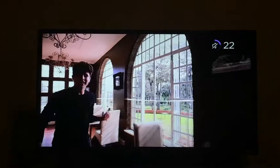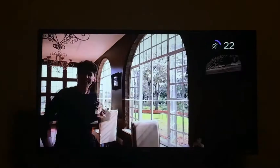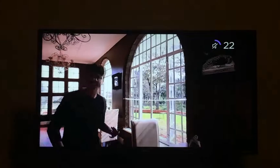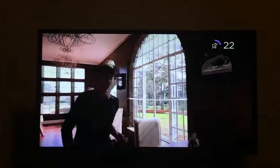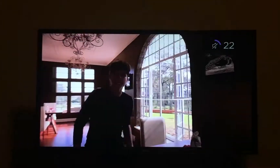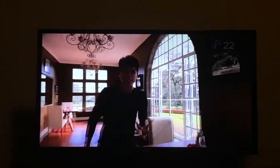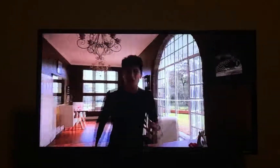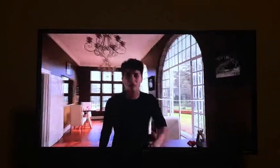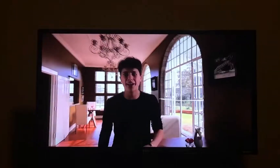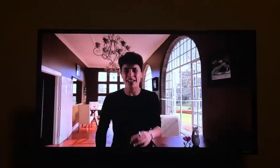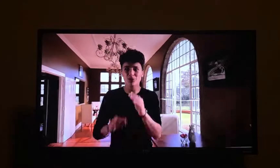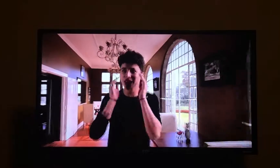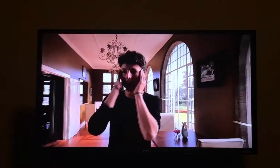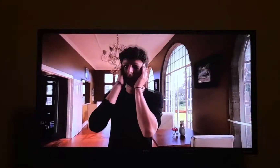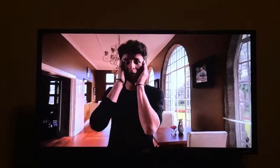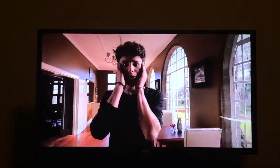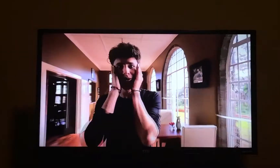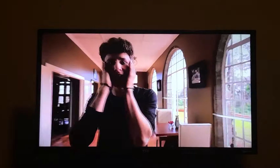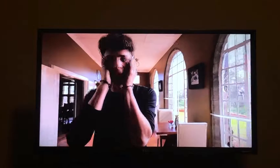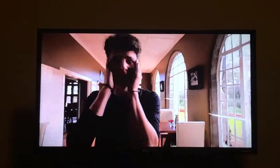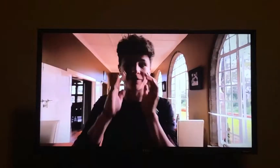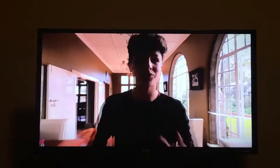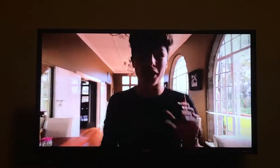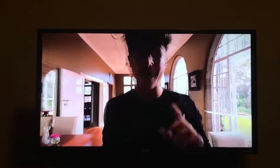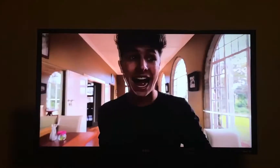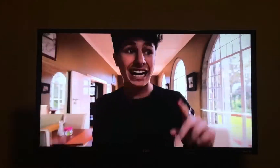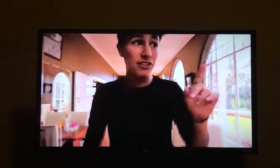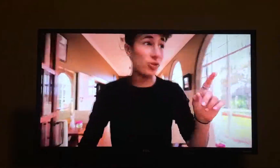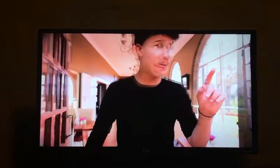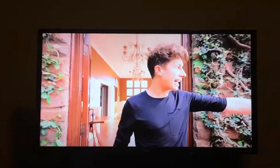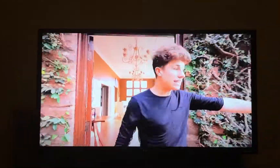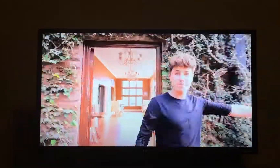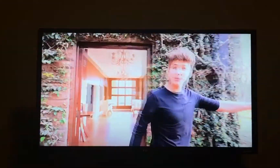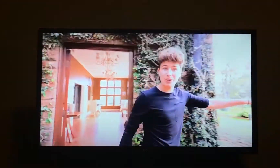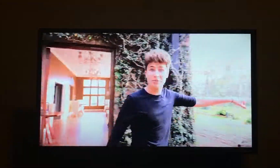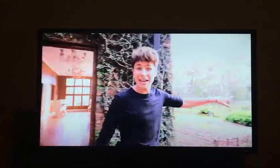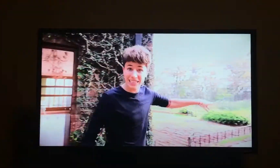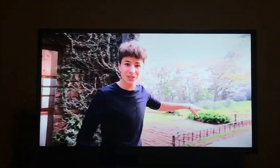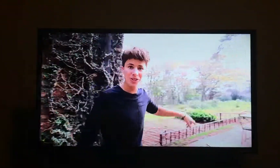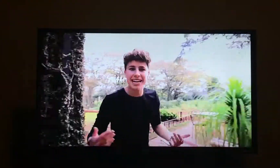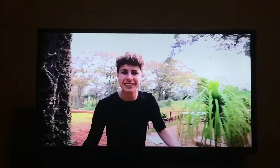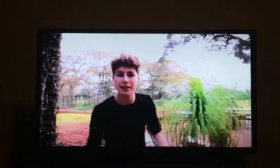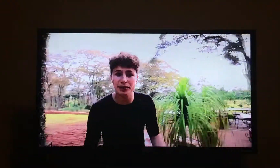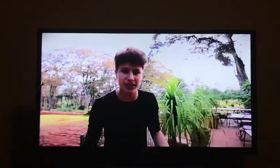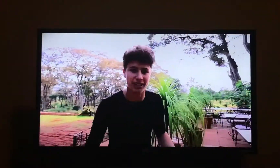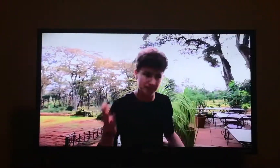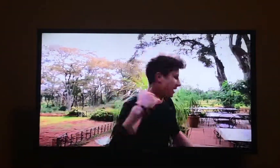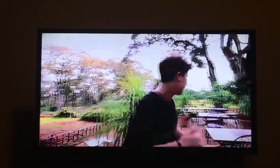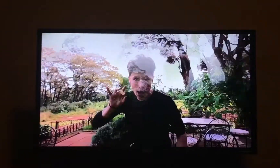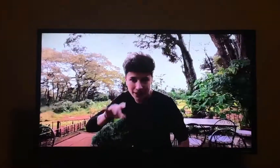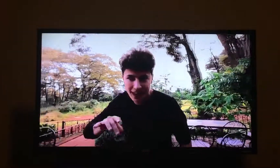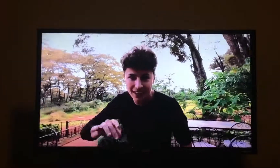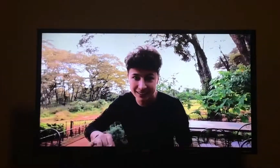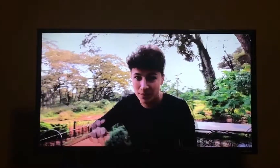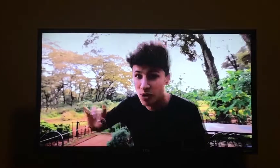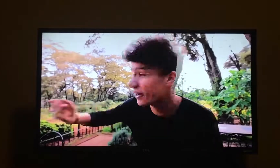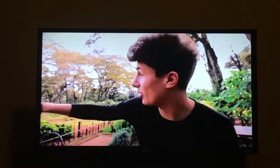even before you feel like you're ready to, just so then you have that learning curve and you won't go back